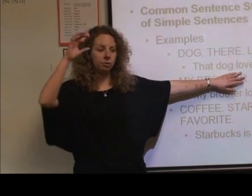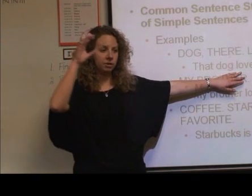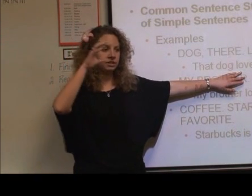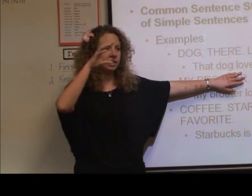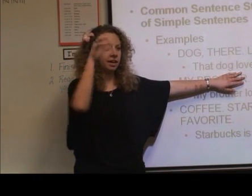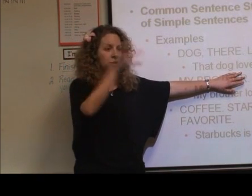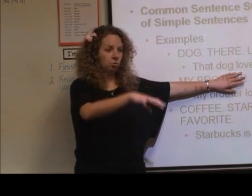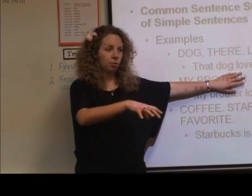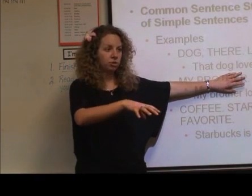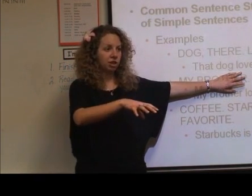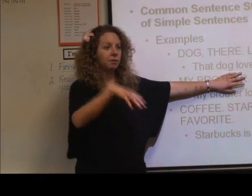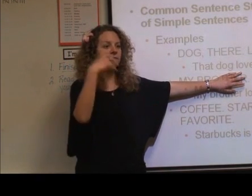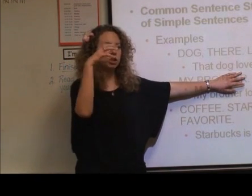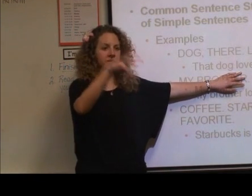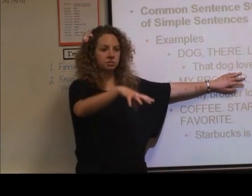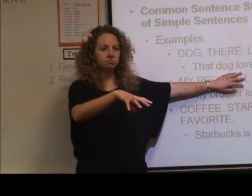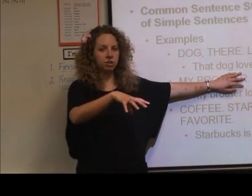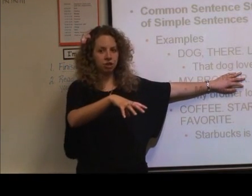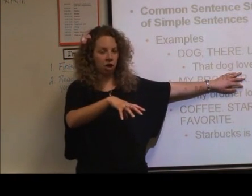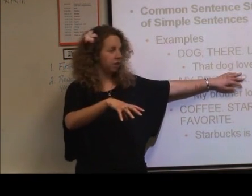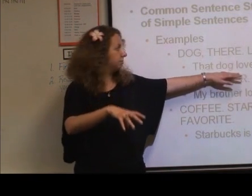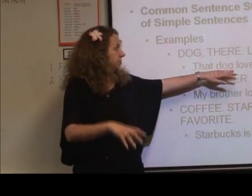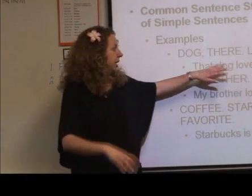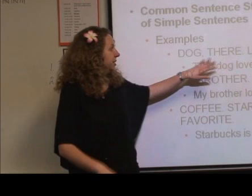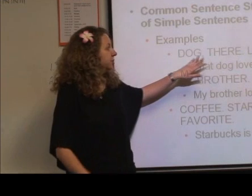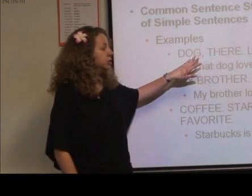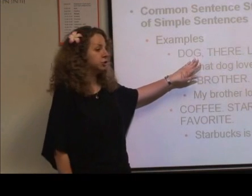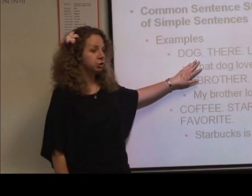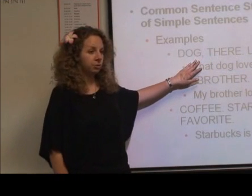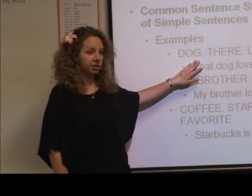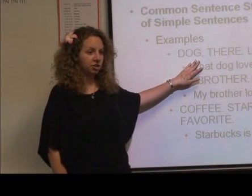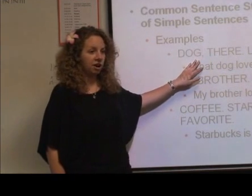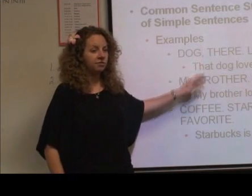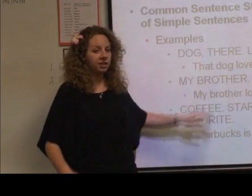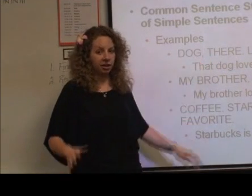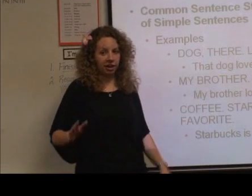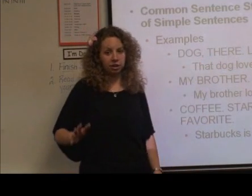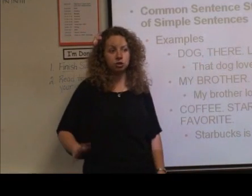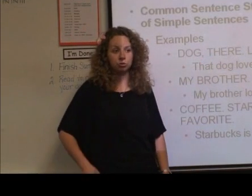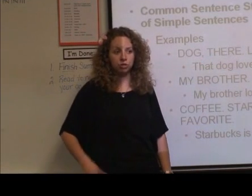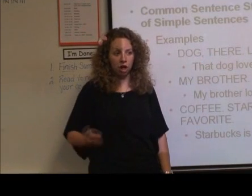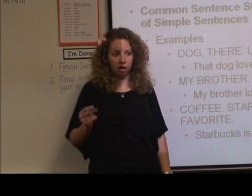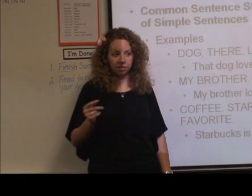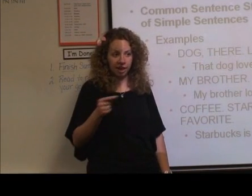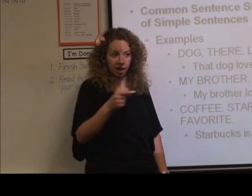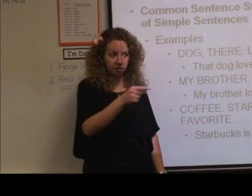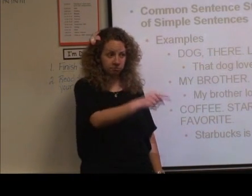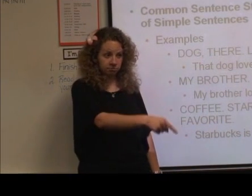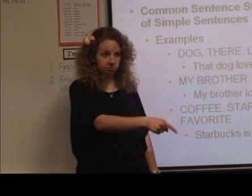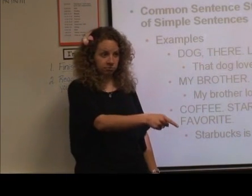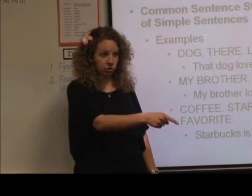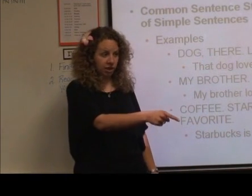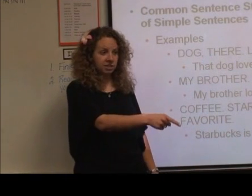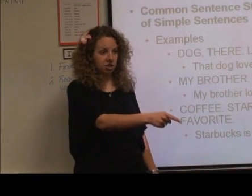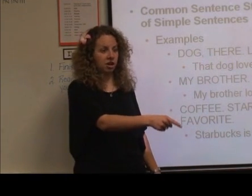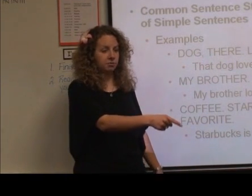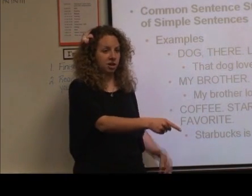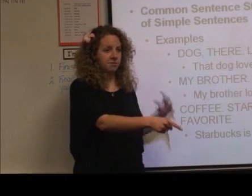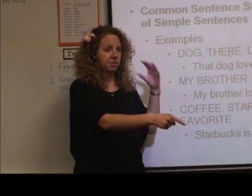we want to say what we're talking about first, the dog, okay? So we're going to start off with that. Okay, so dog there. So that's the dog I'm talking about.